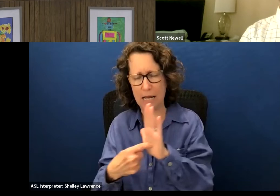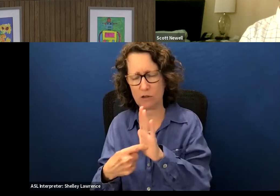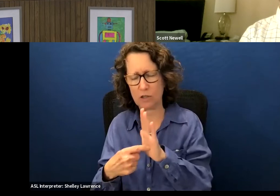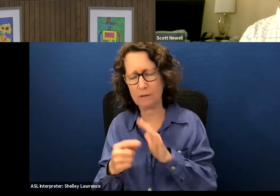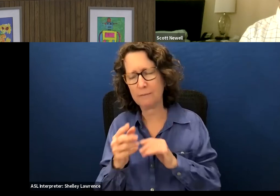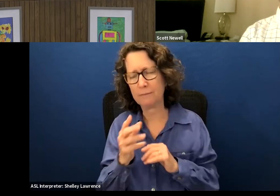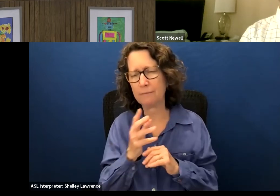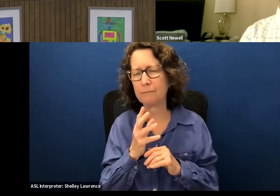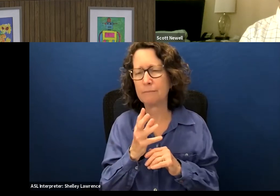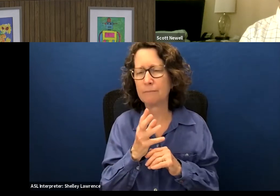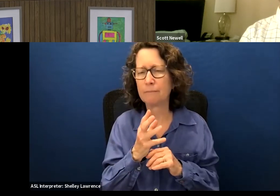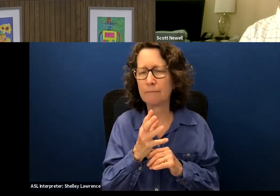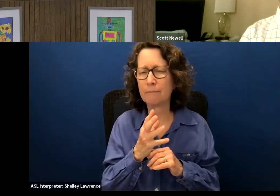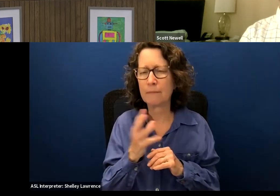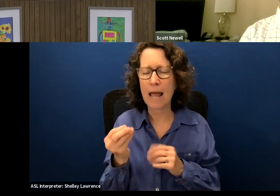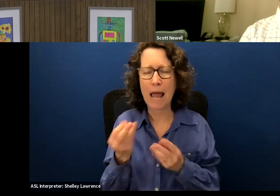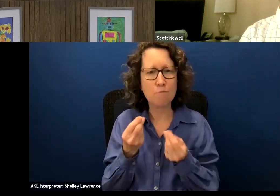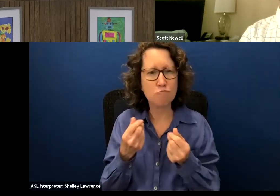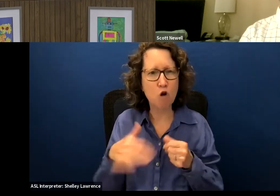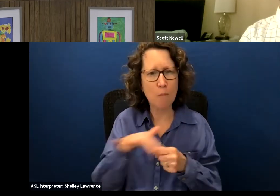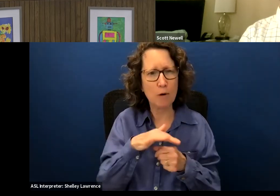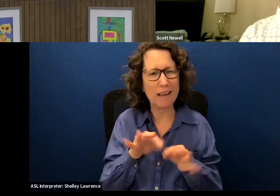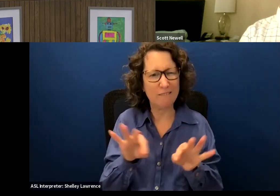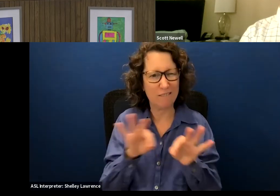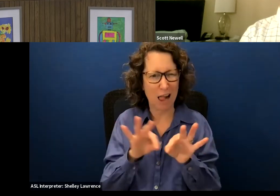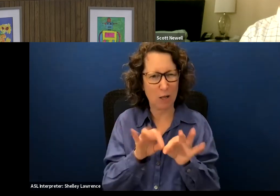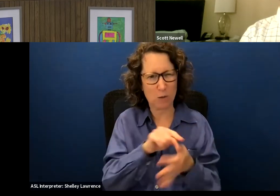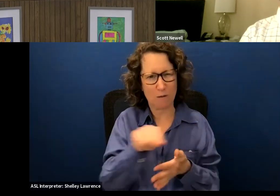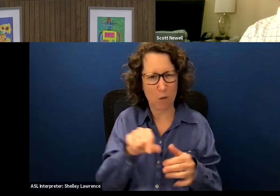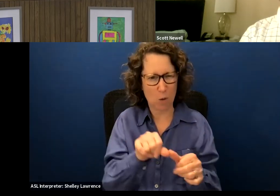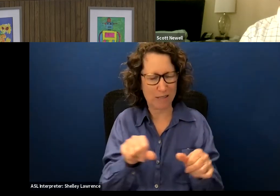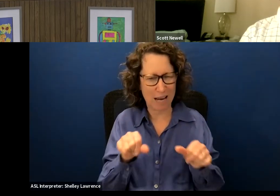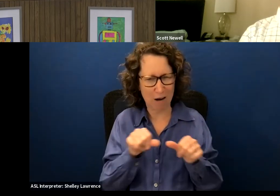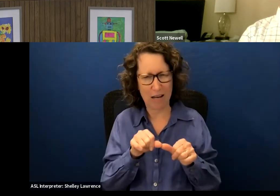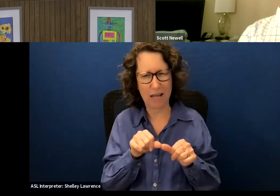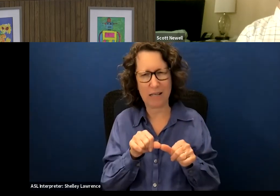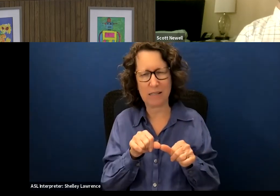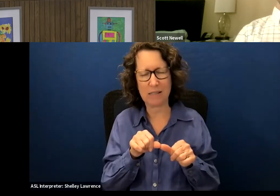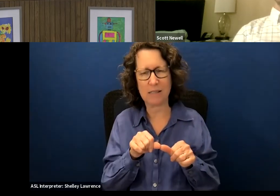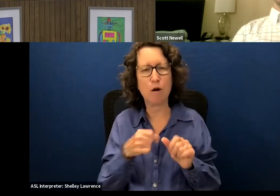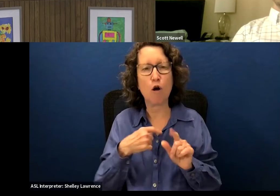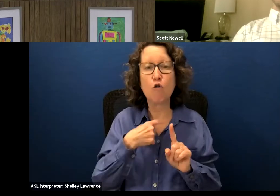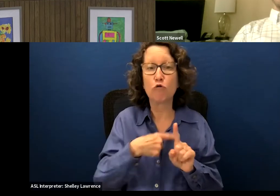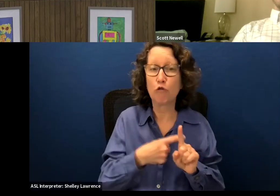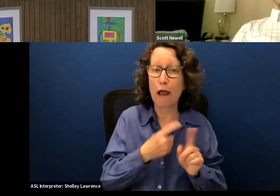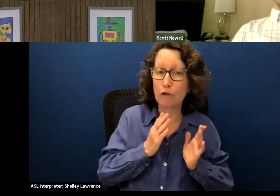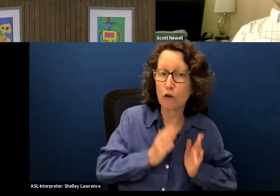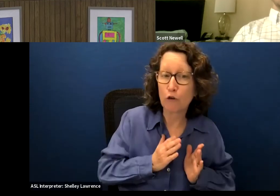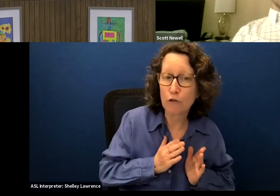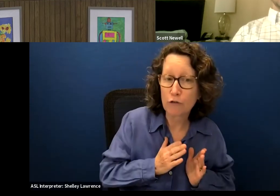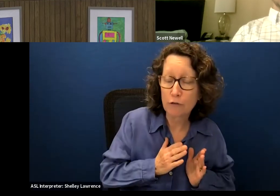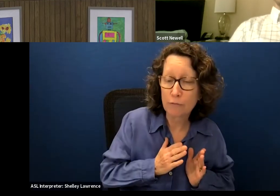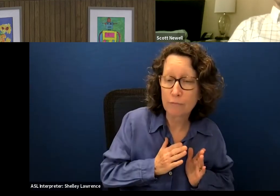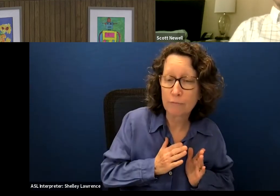and also the property values of these areas where you have renters,